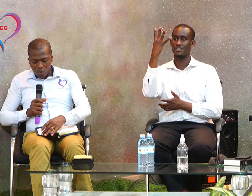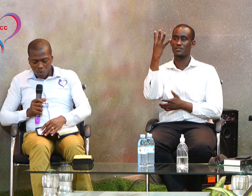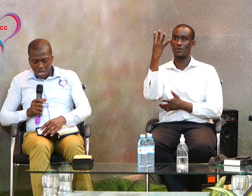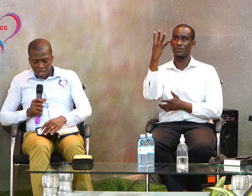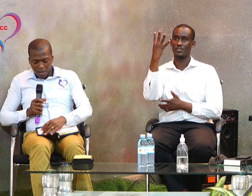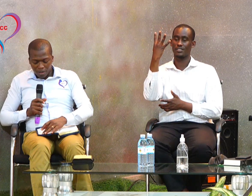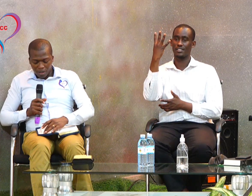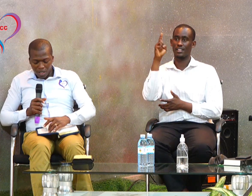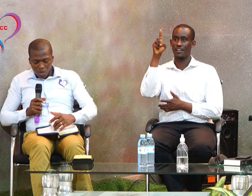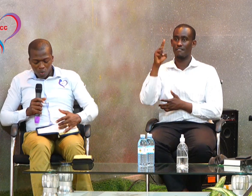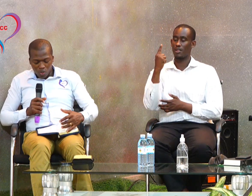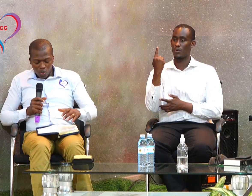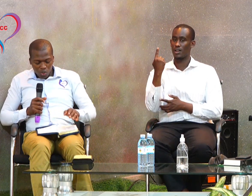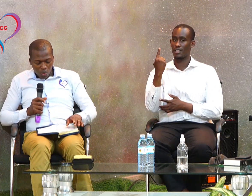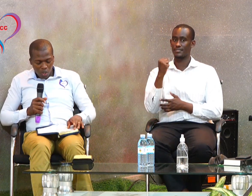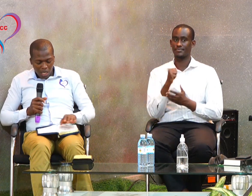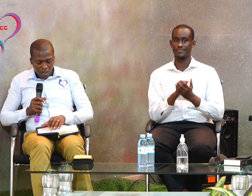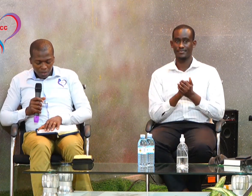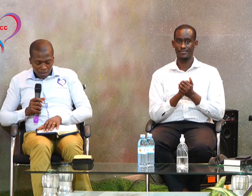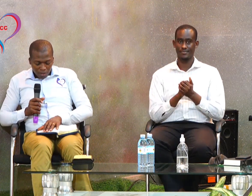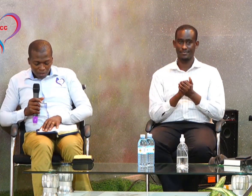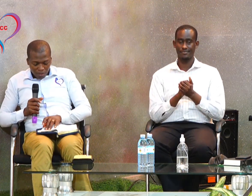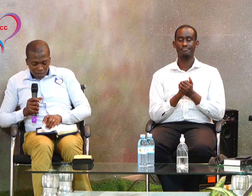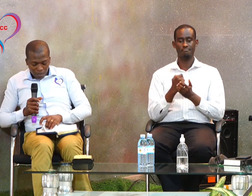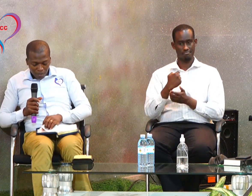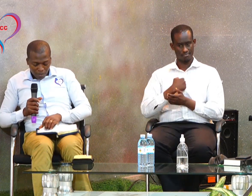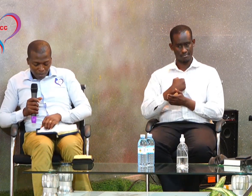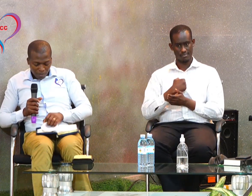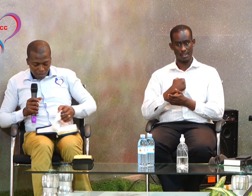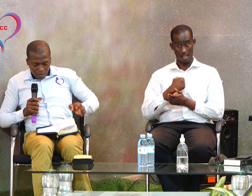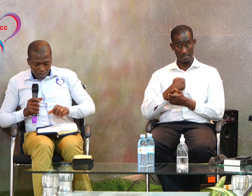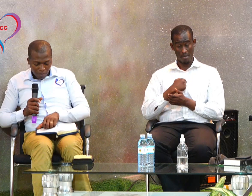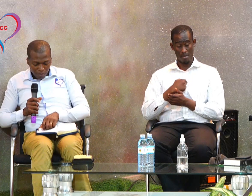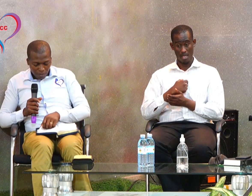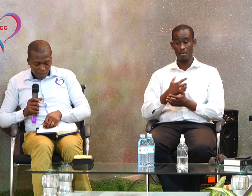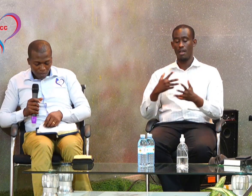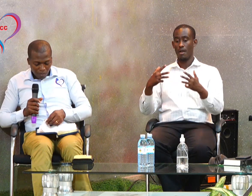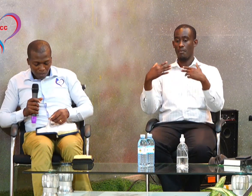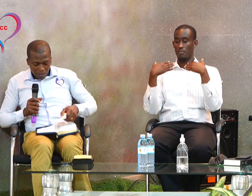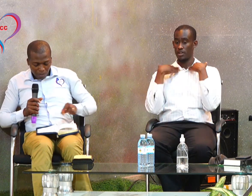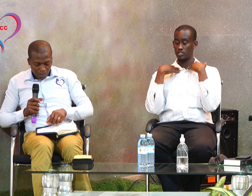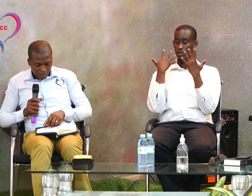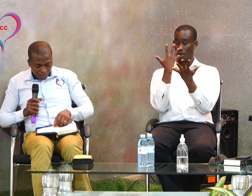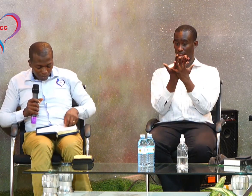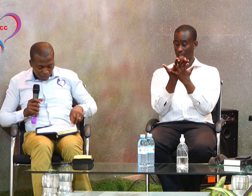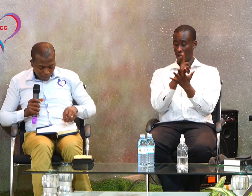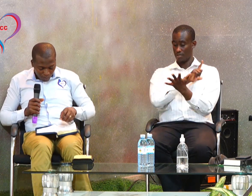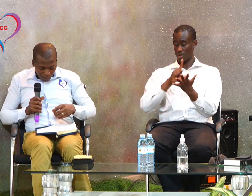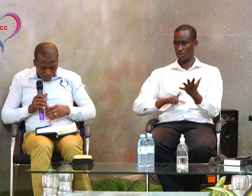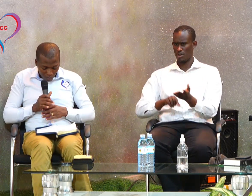esule yokuna. Verse 1. Olunyo olusoka. I therefore, the prisoner of the Lord, beseech you to walk